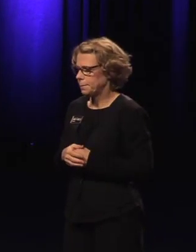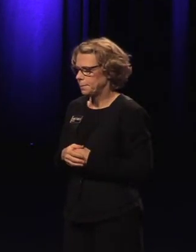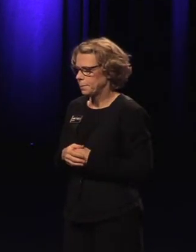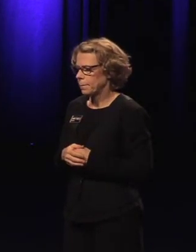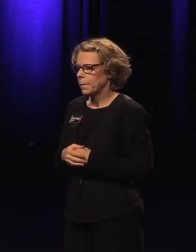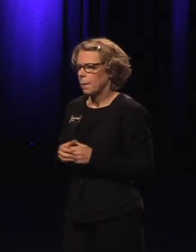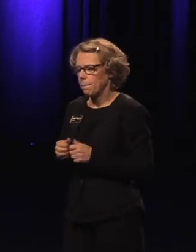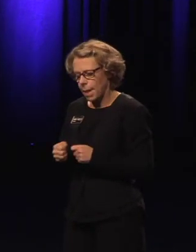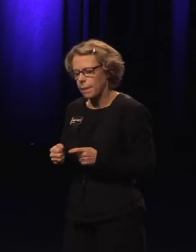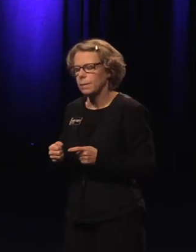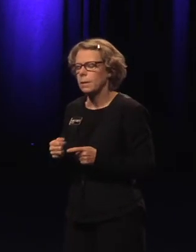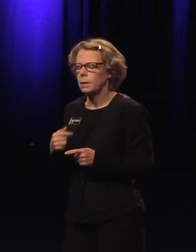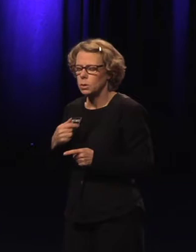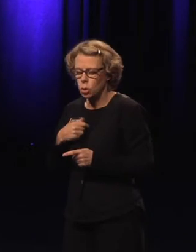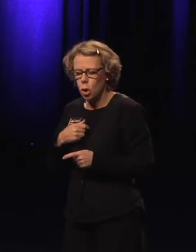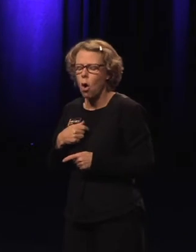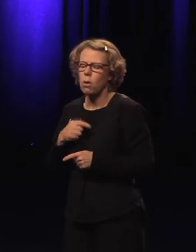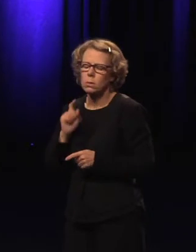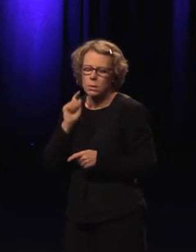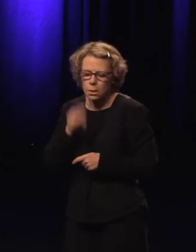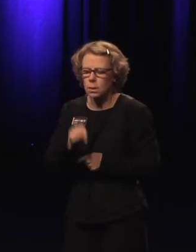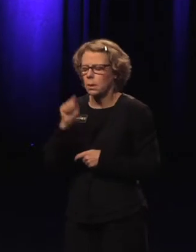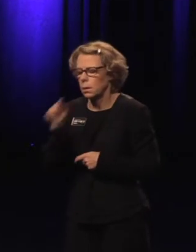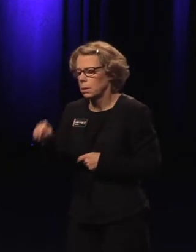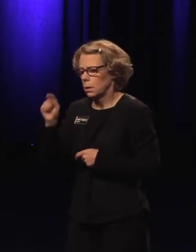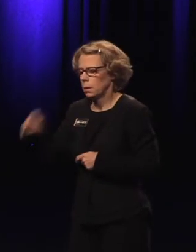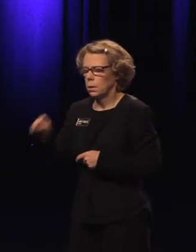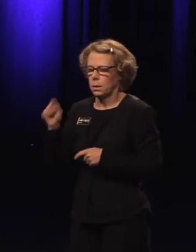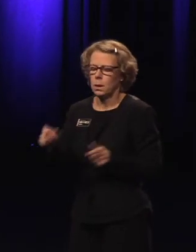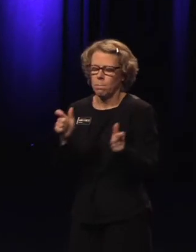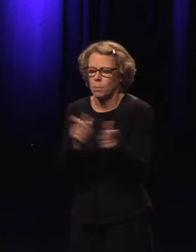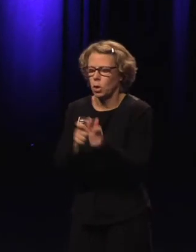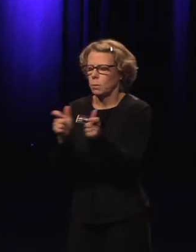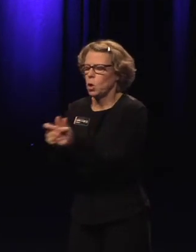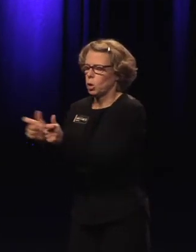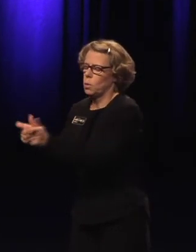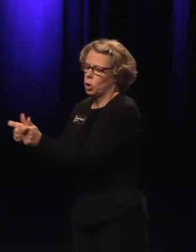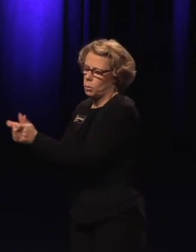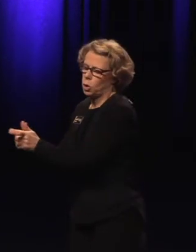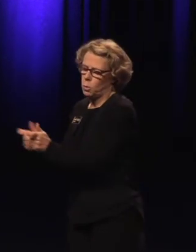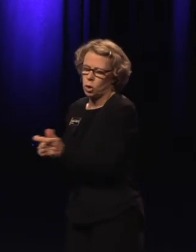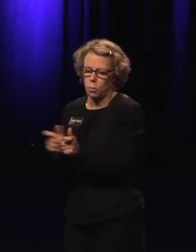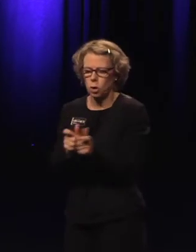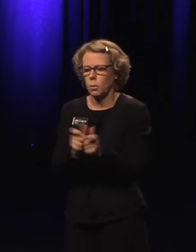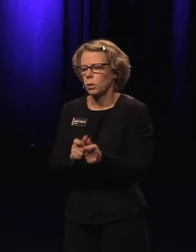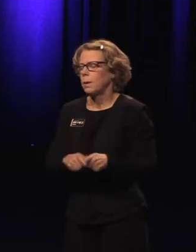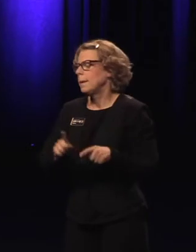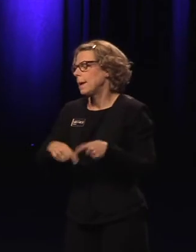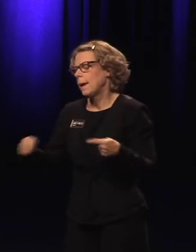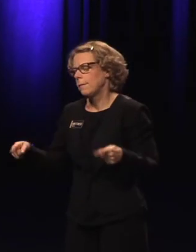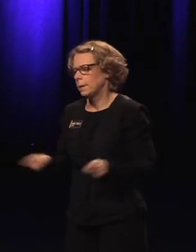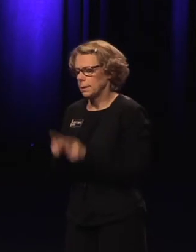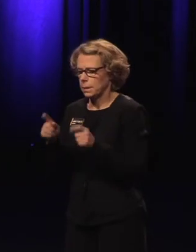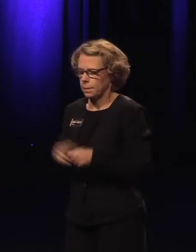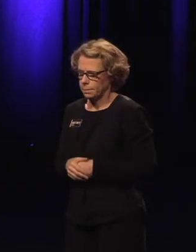about endless meetings with governments who said it's just an aspiration. The UN started off